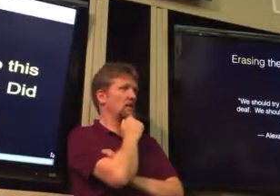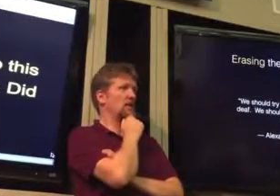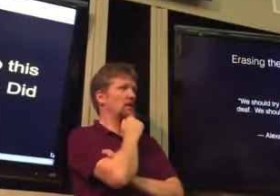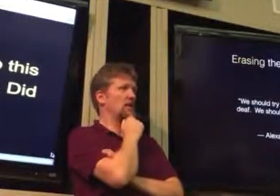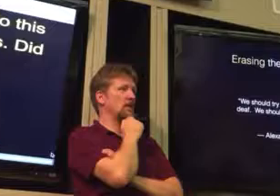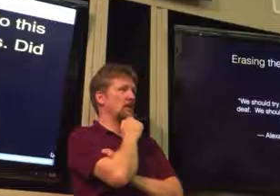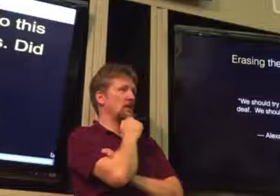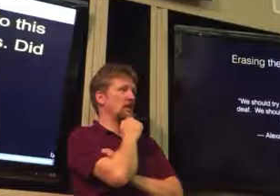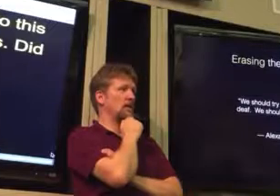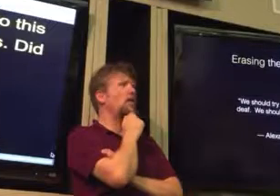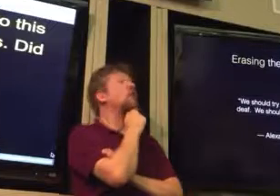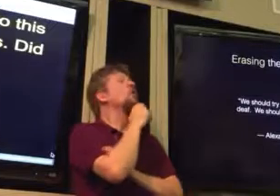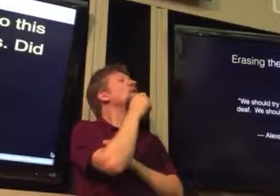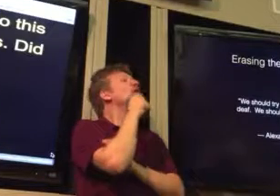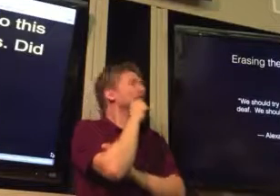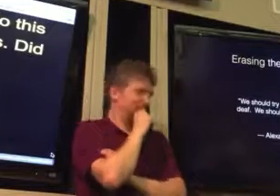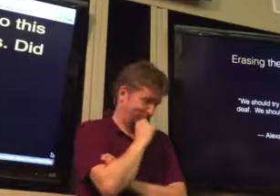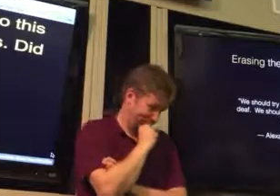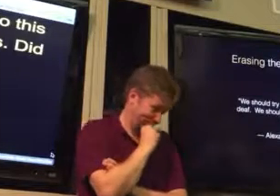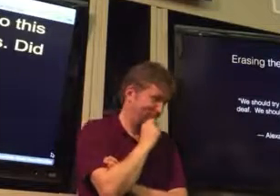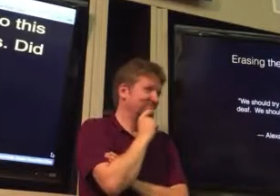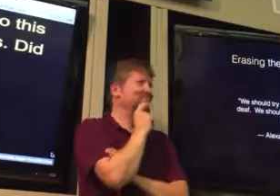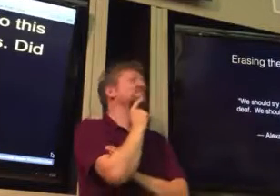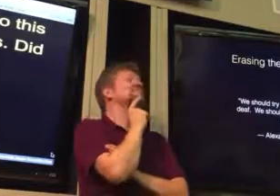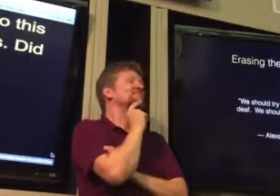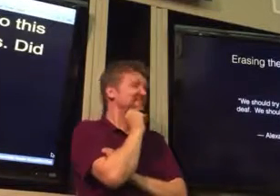Alexander Graham Bell. He had a deaf wife